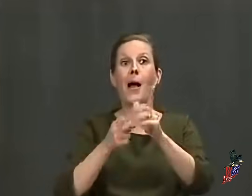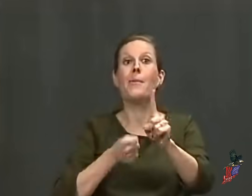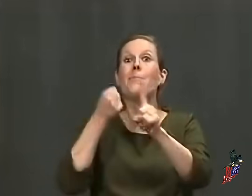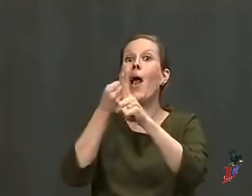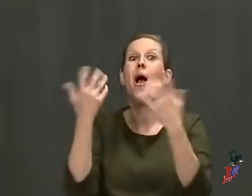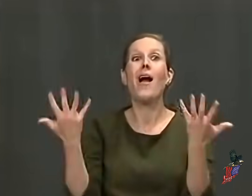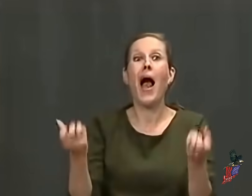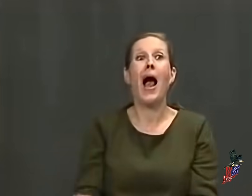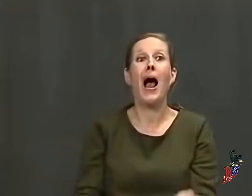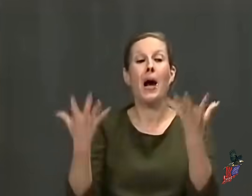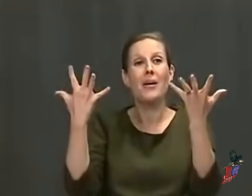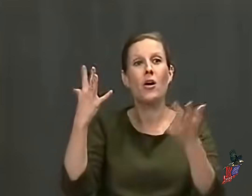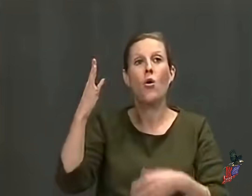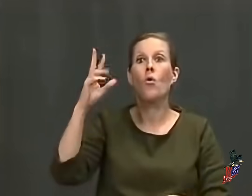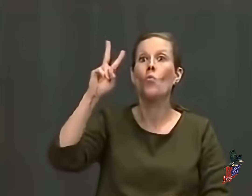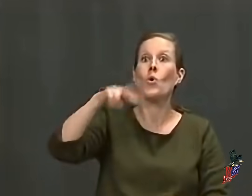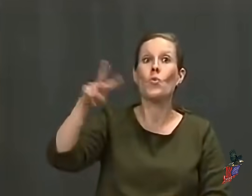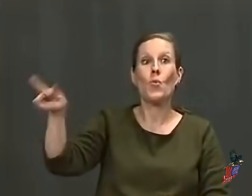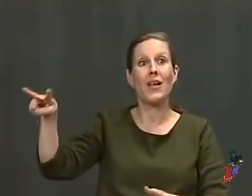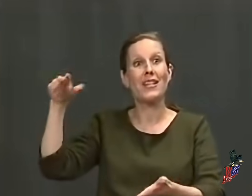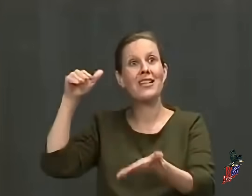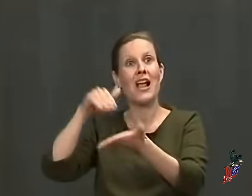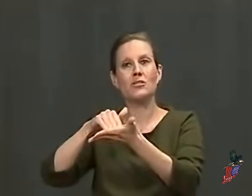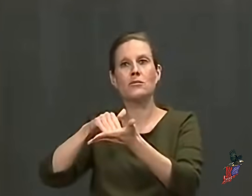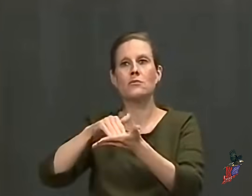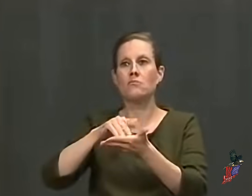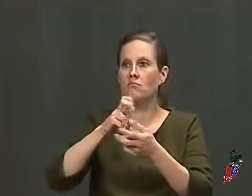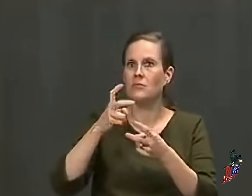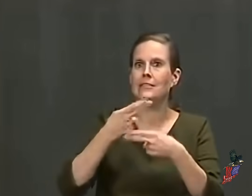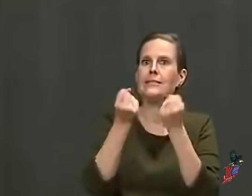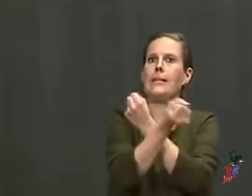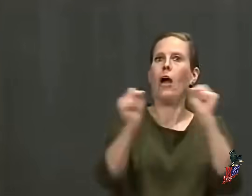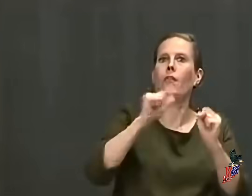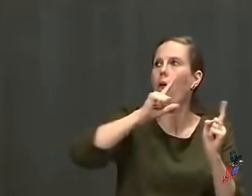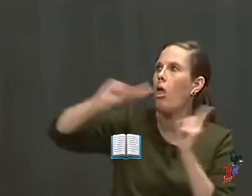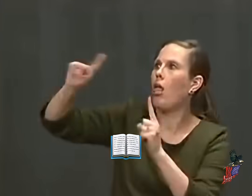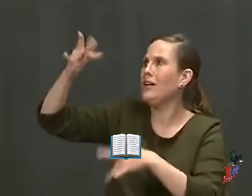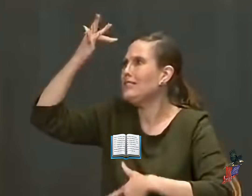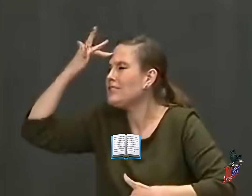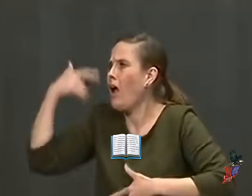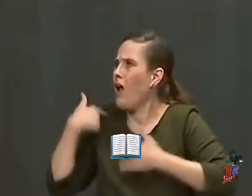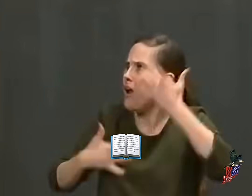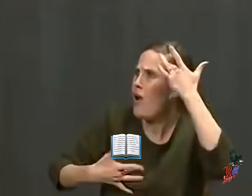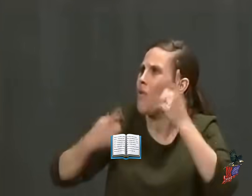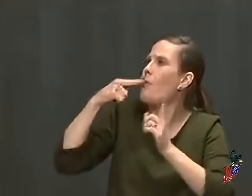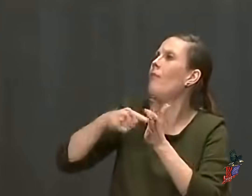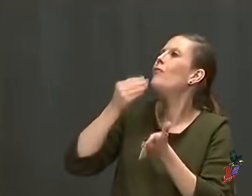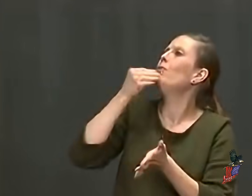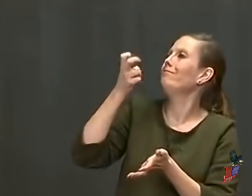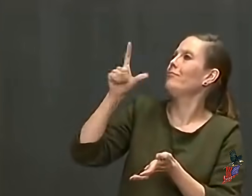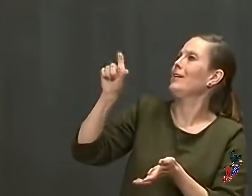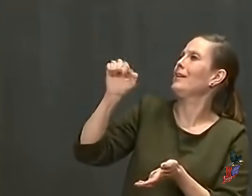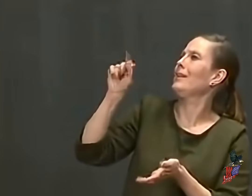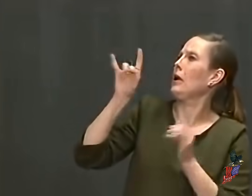cost saved. Chance to protect our children, help them learn and thrive.